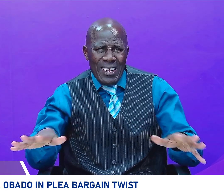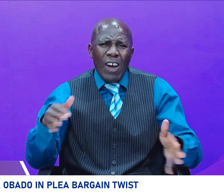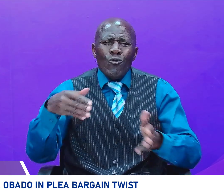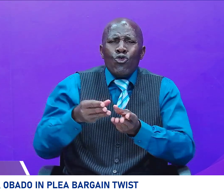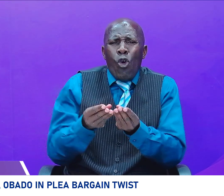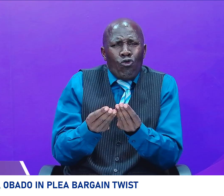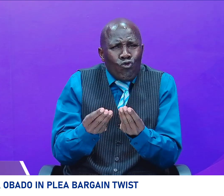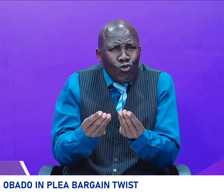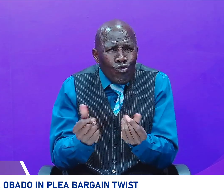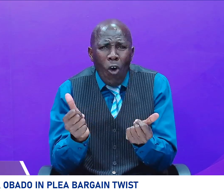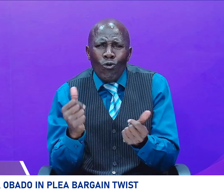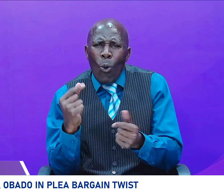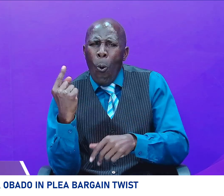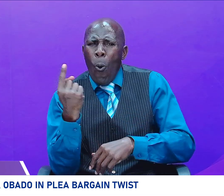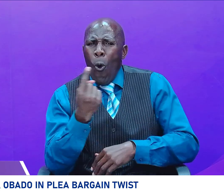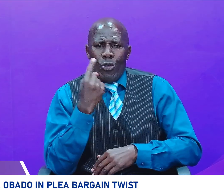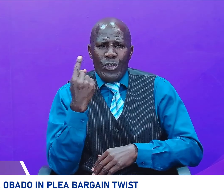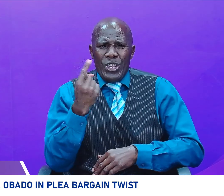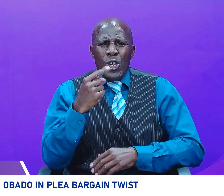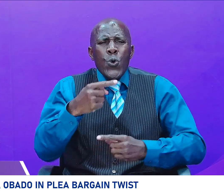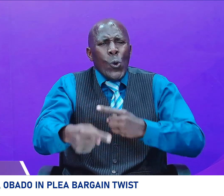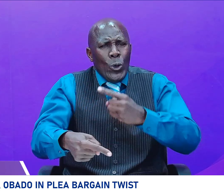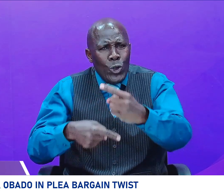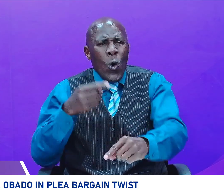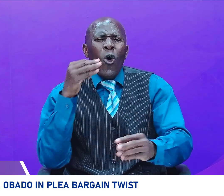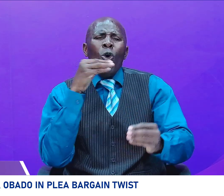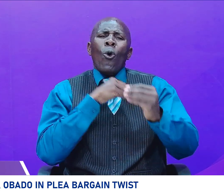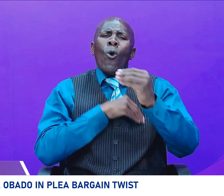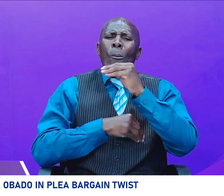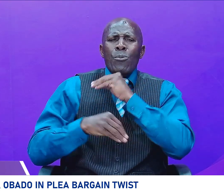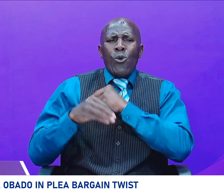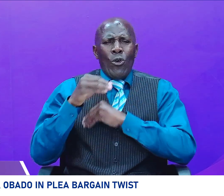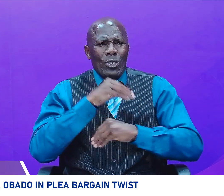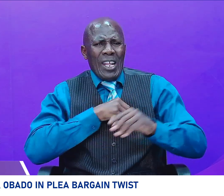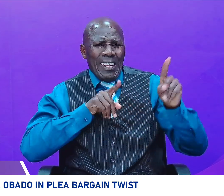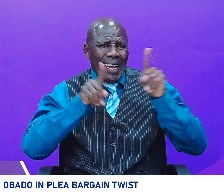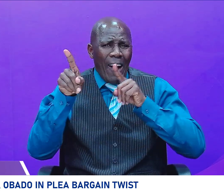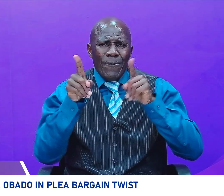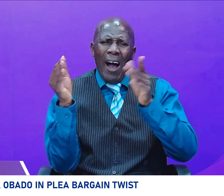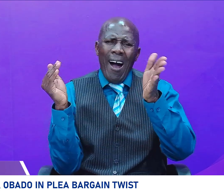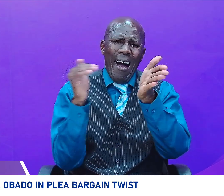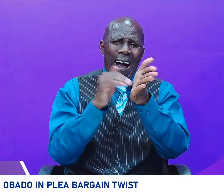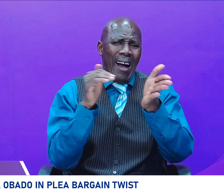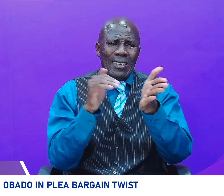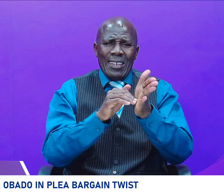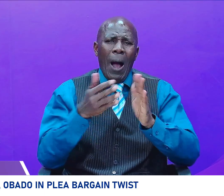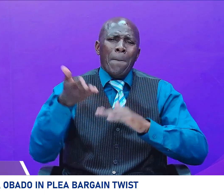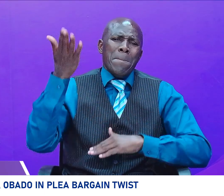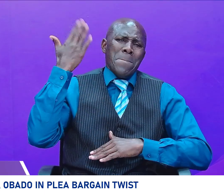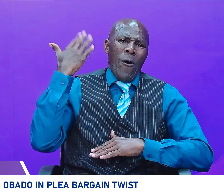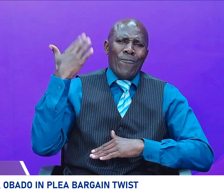the long-running corruption trial against the former county boss.